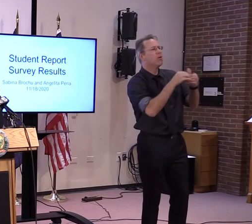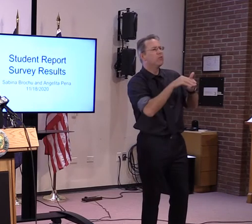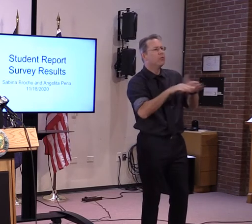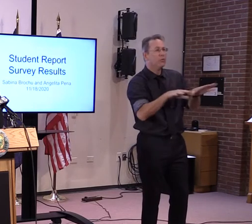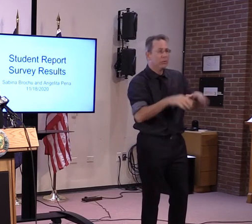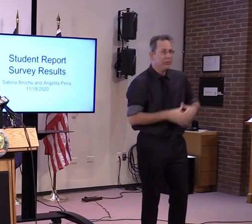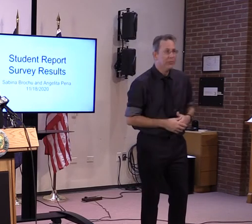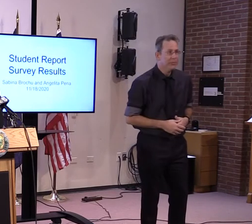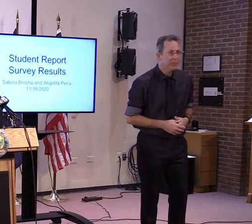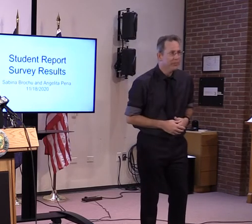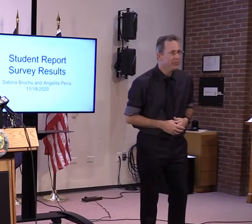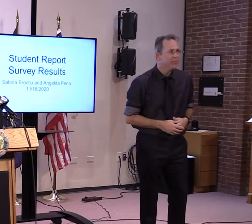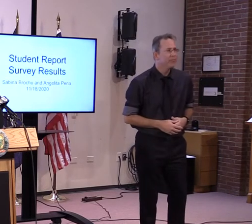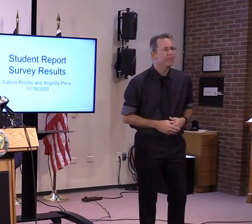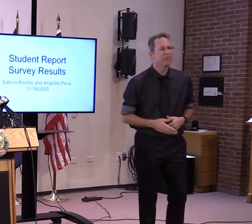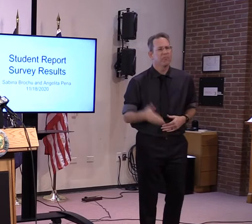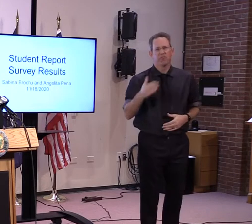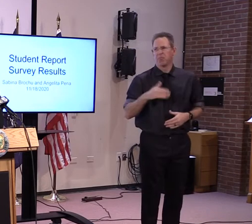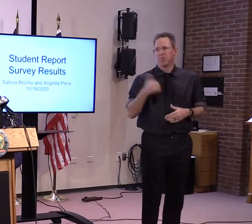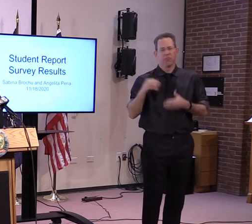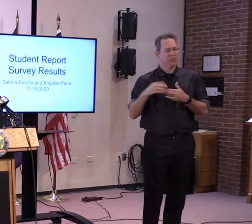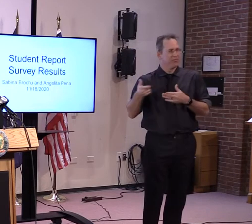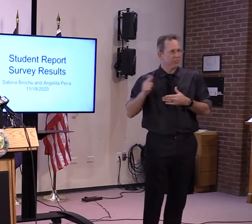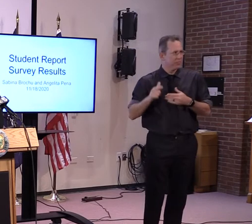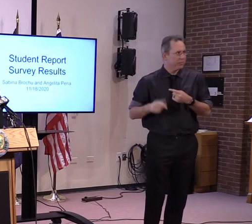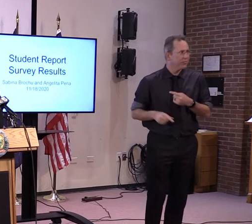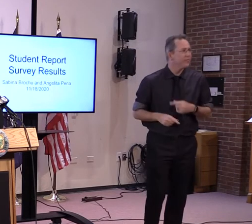So in total, we received